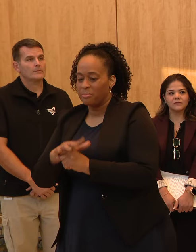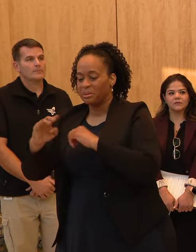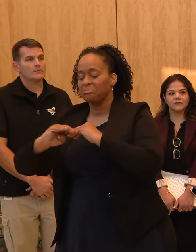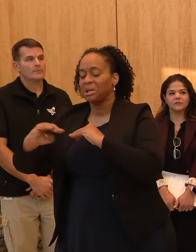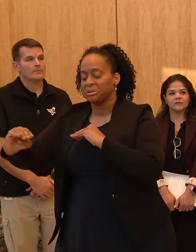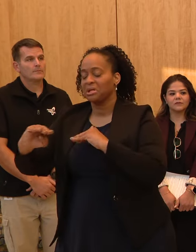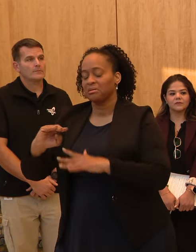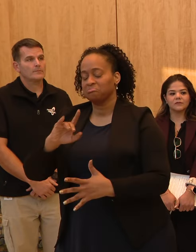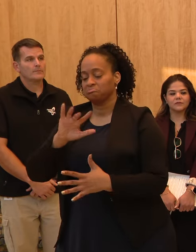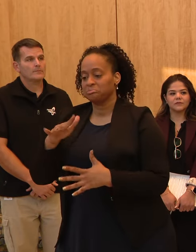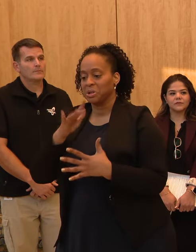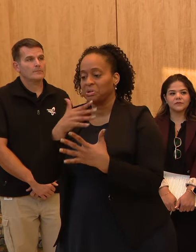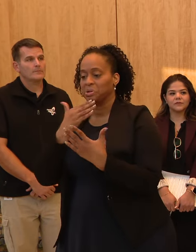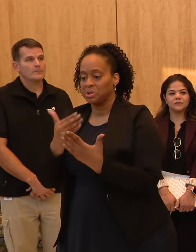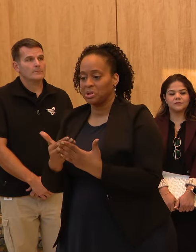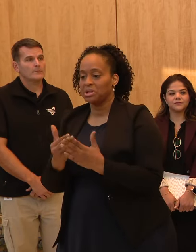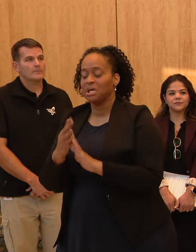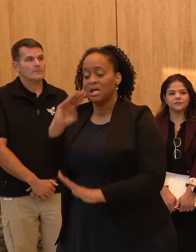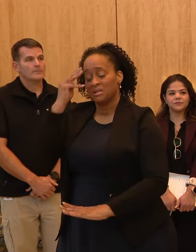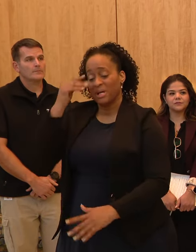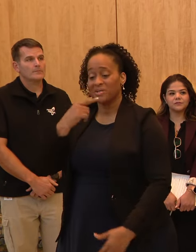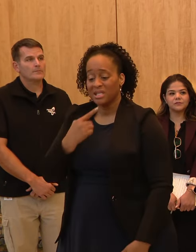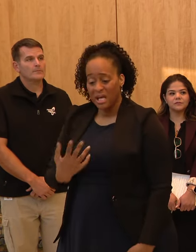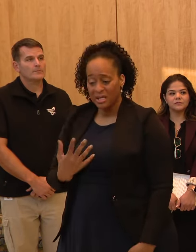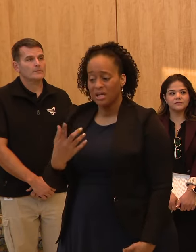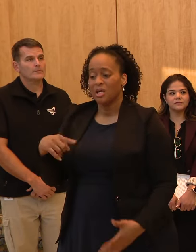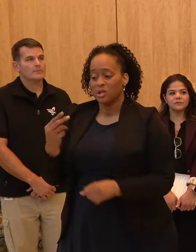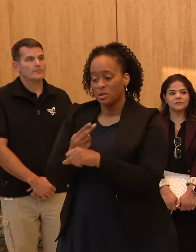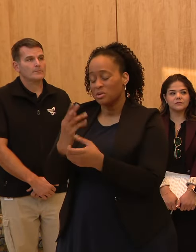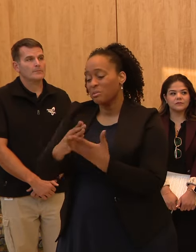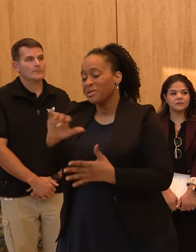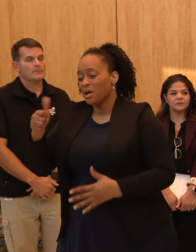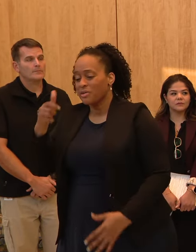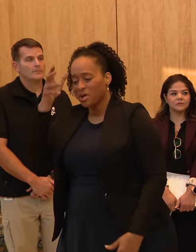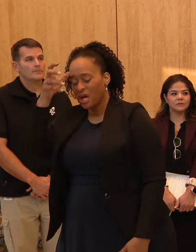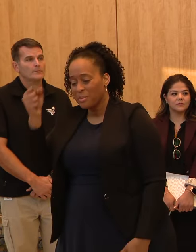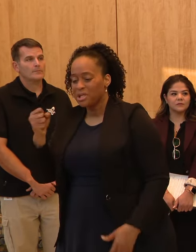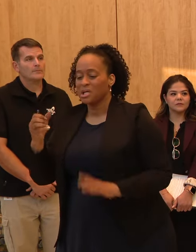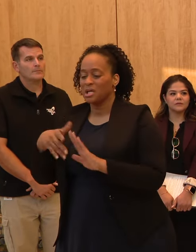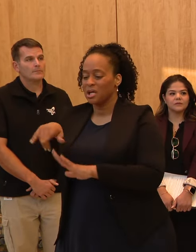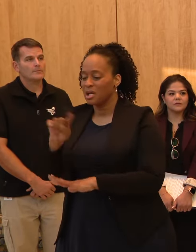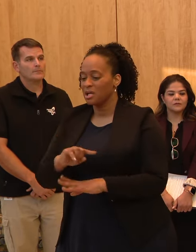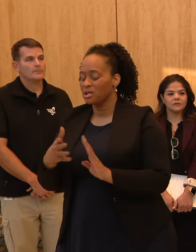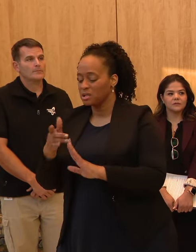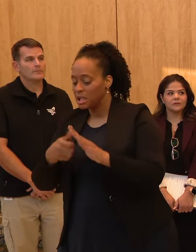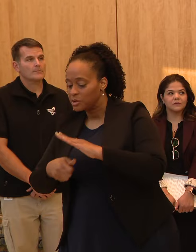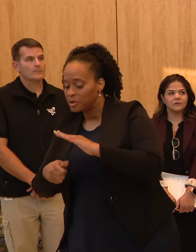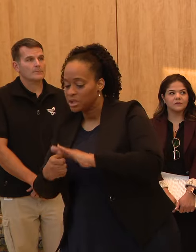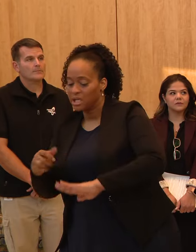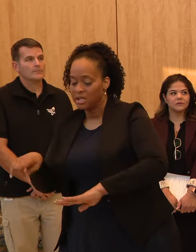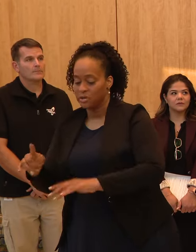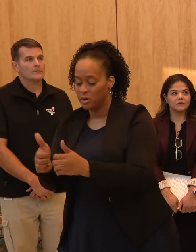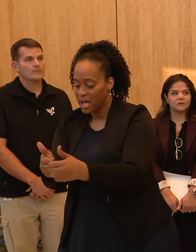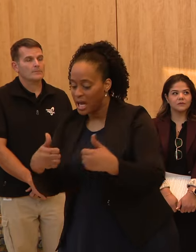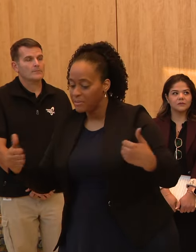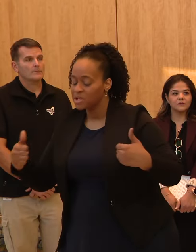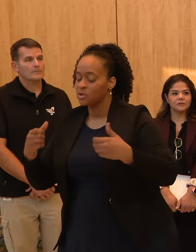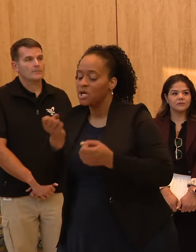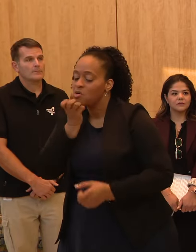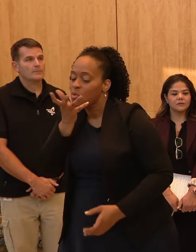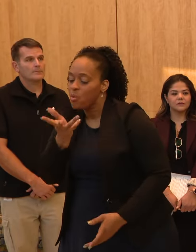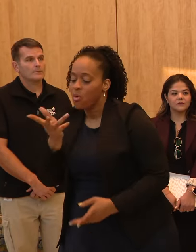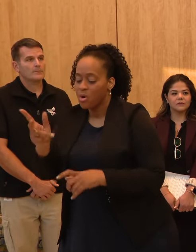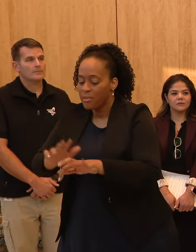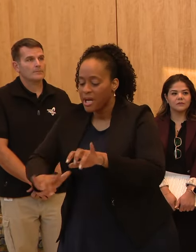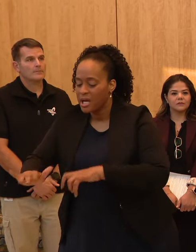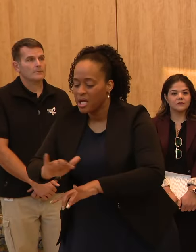pretty good. The mayor said, look, use some of that other common sense. Open the underneath of your cabinets, let warm air be there to kind of